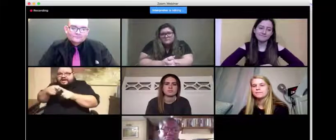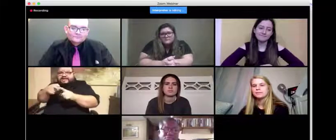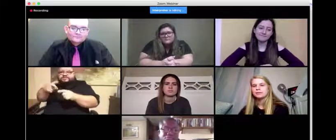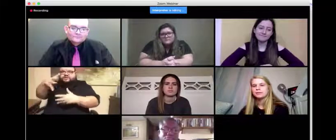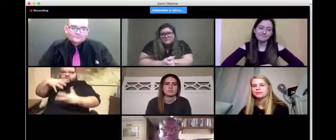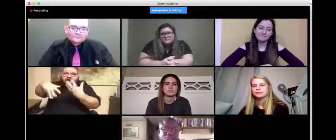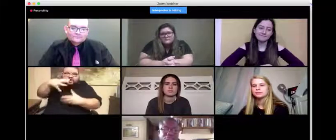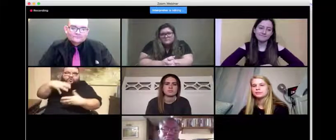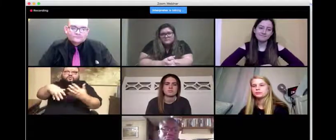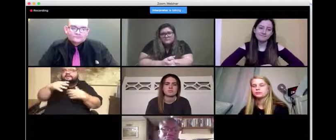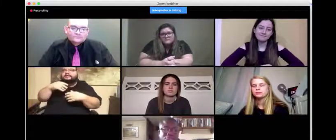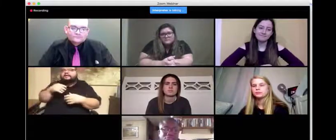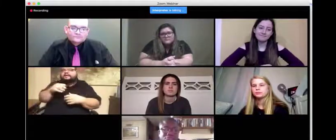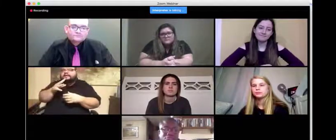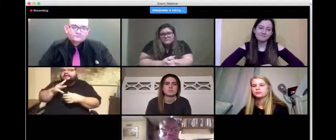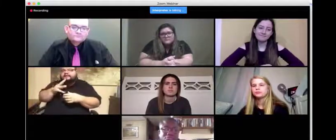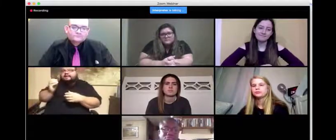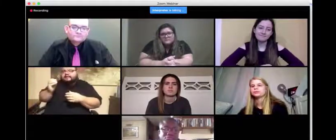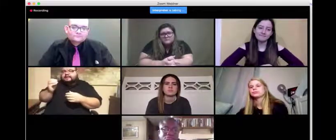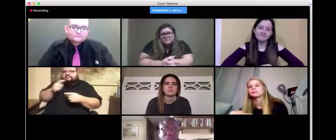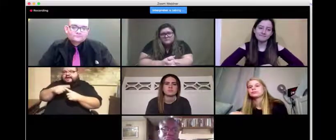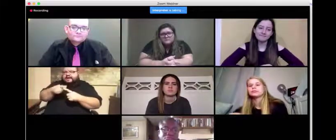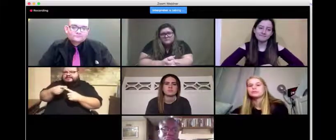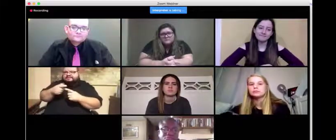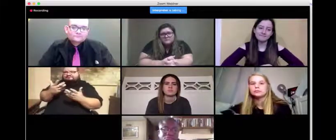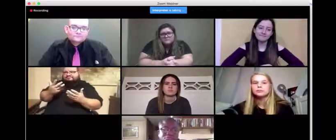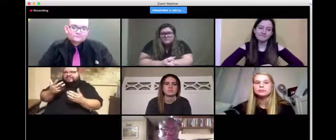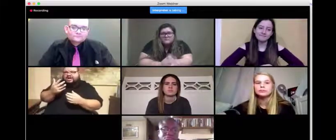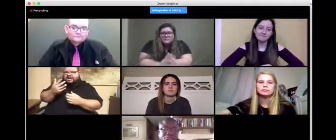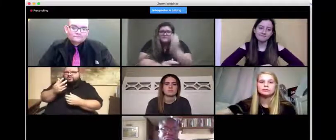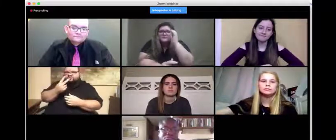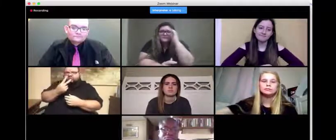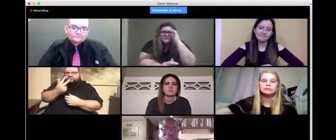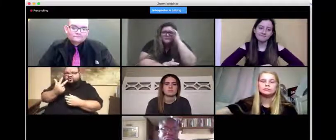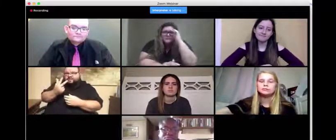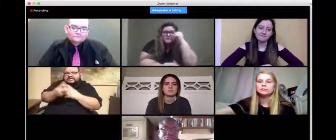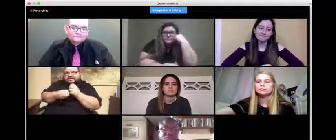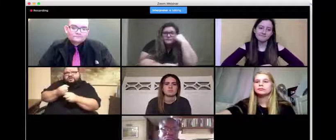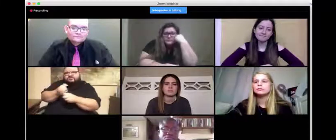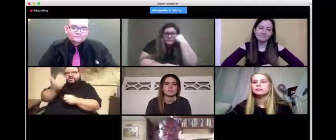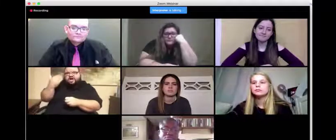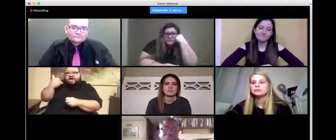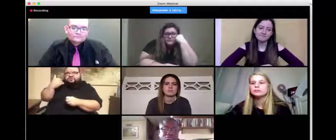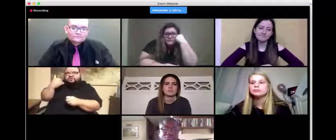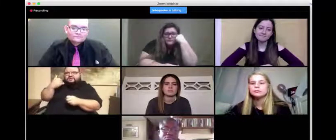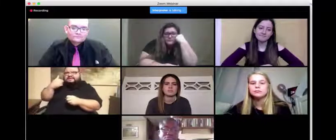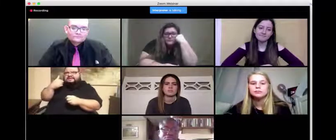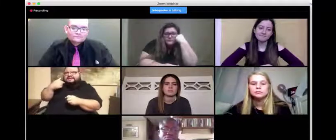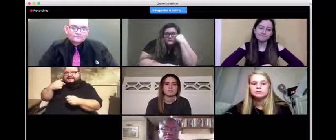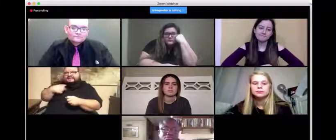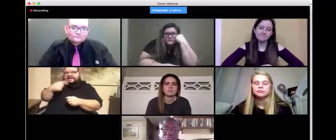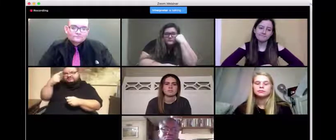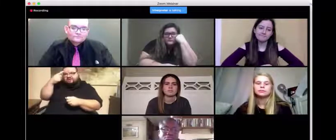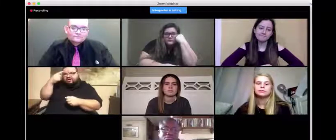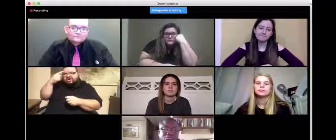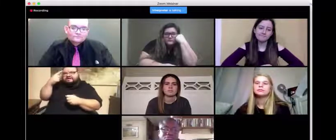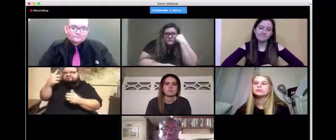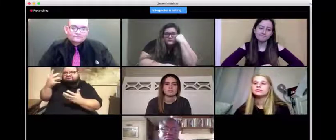father. And then about 2 or 3 years ago, I thought in my heart, I started